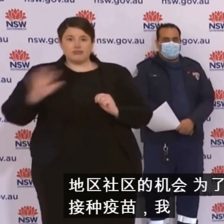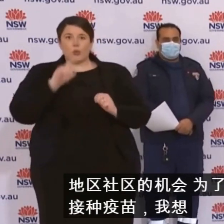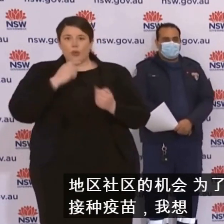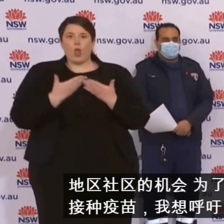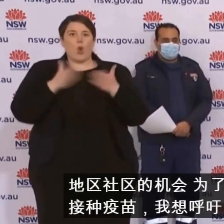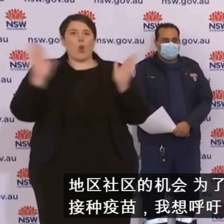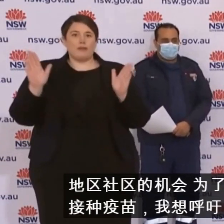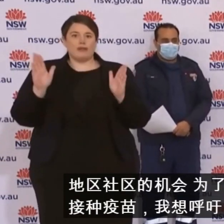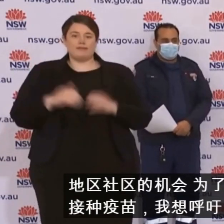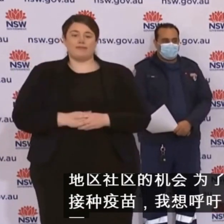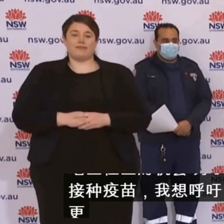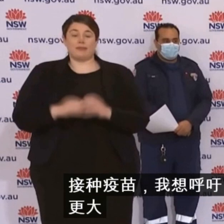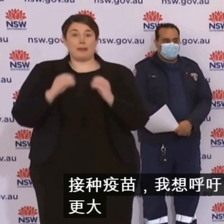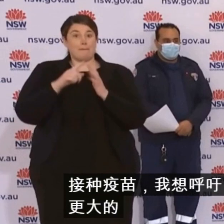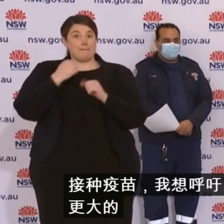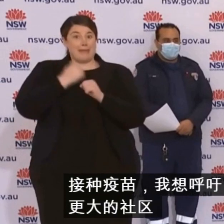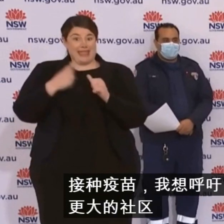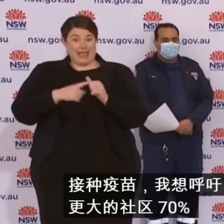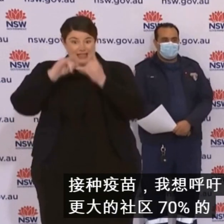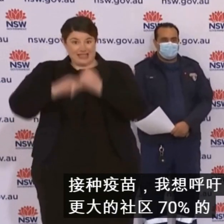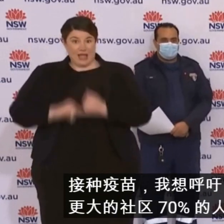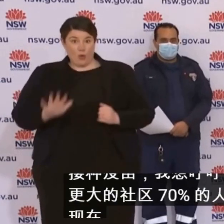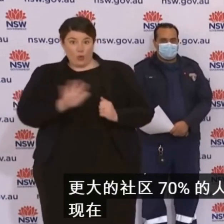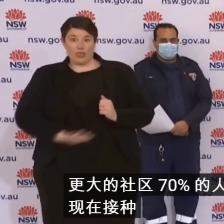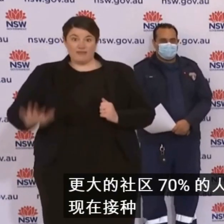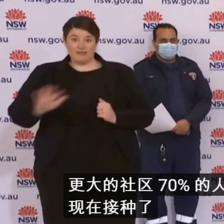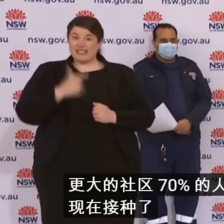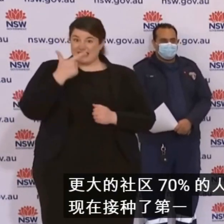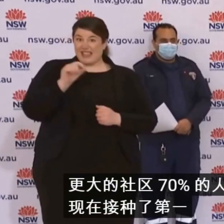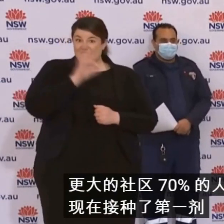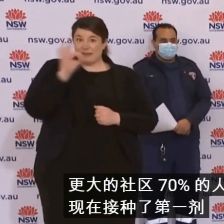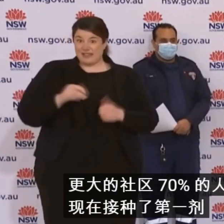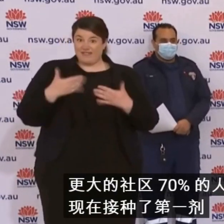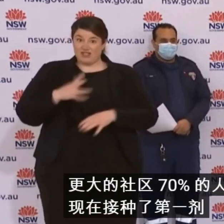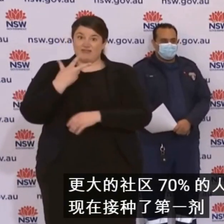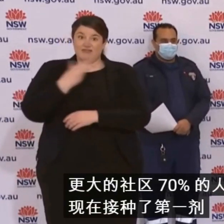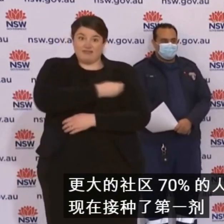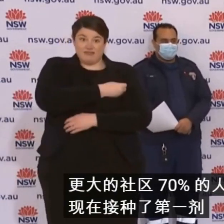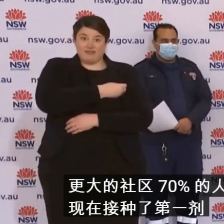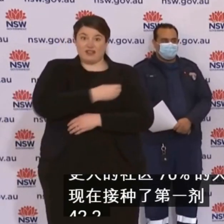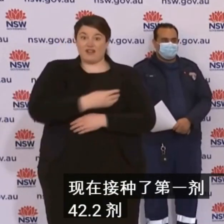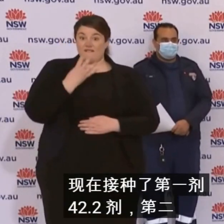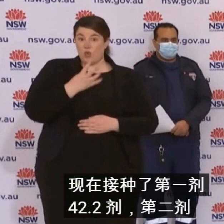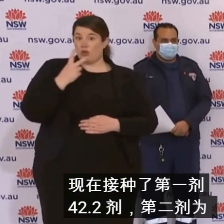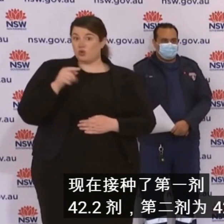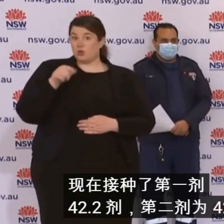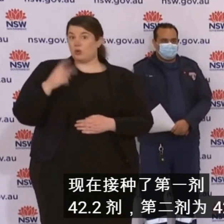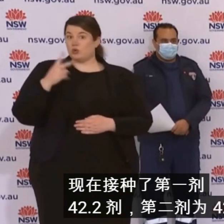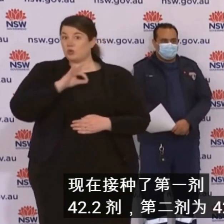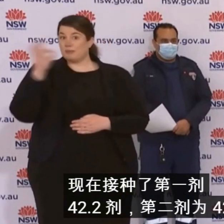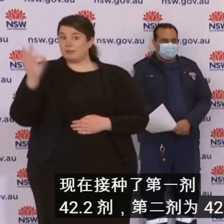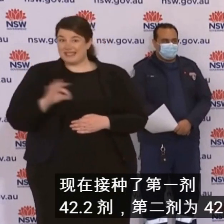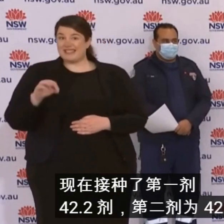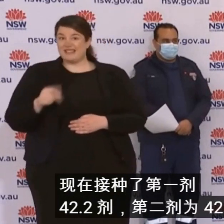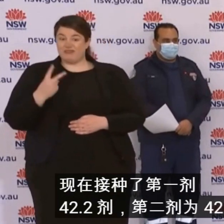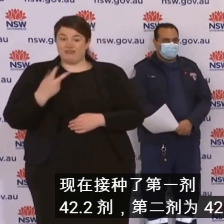I want to call out for Bega. 70% of the Bega community have now got their first dose, 42.2% their second dose, and in